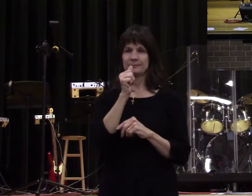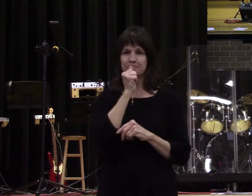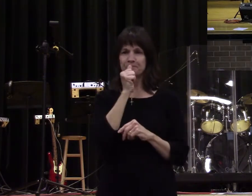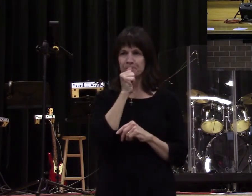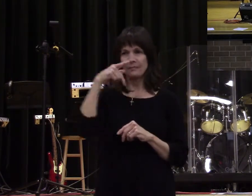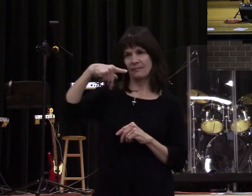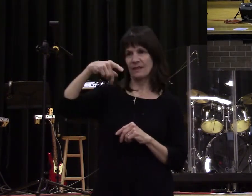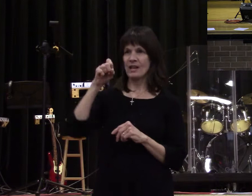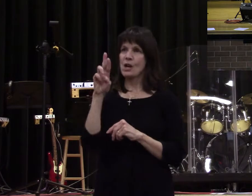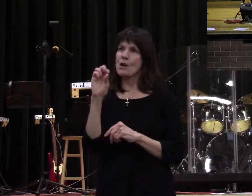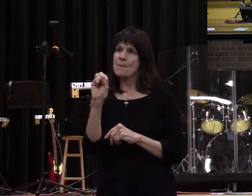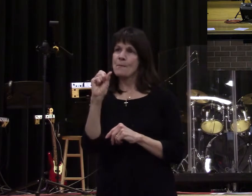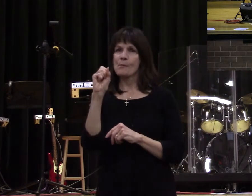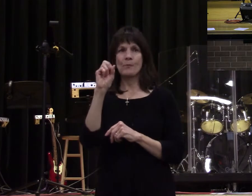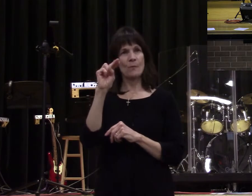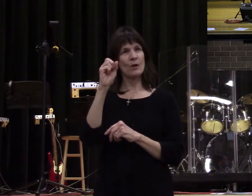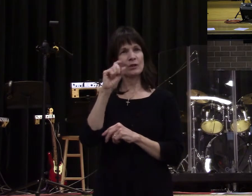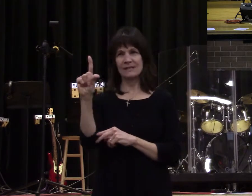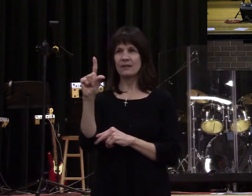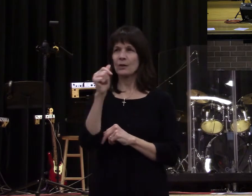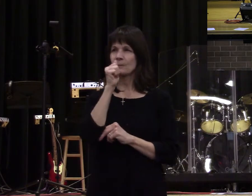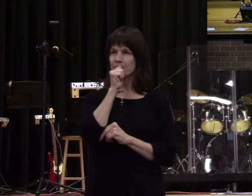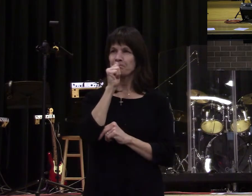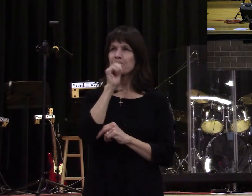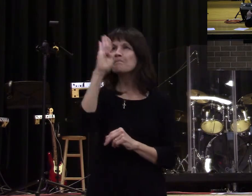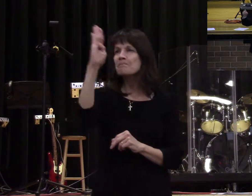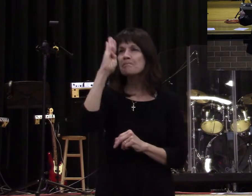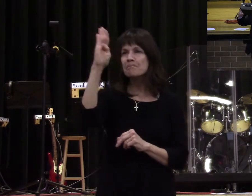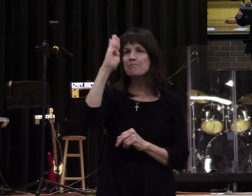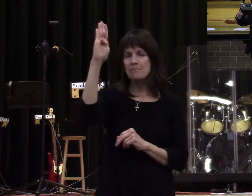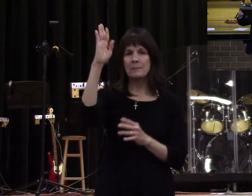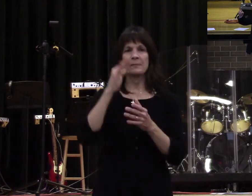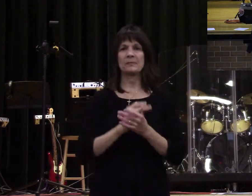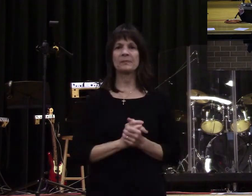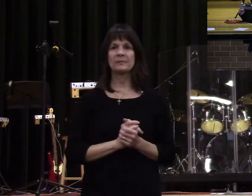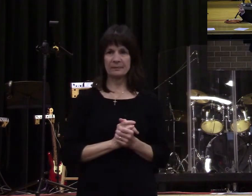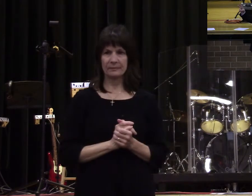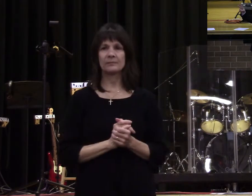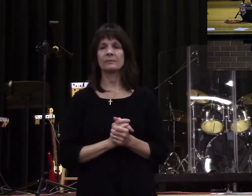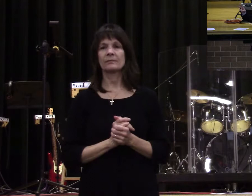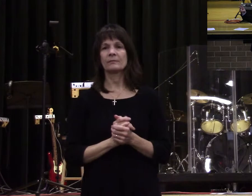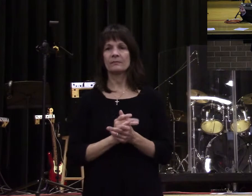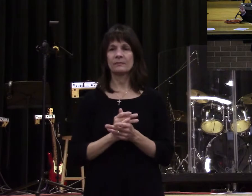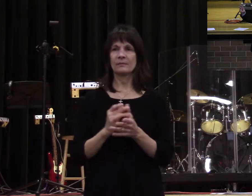Hallelujah. There are two truths here. As you worship God, you see God